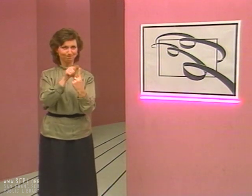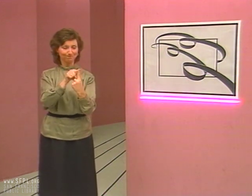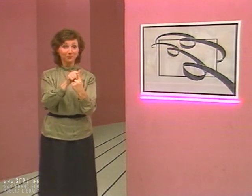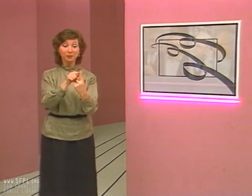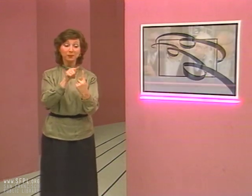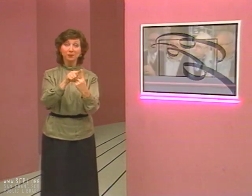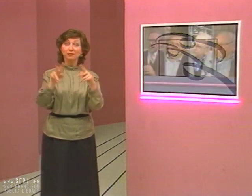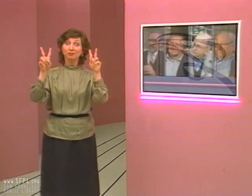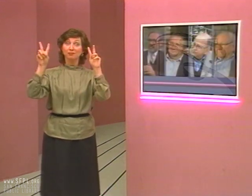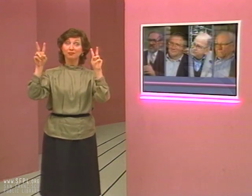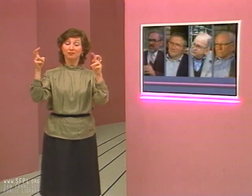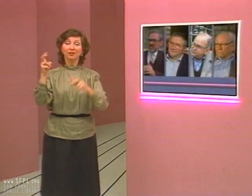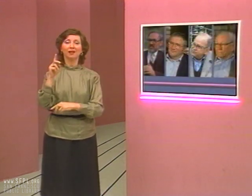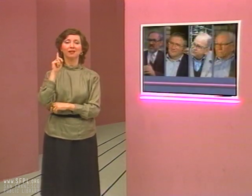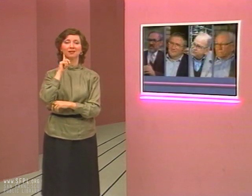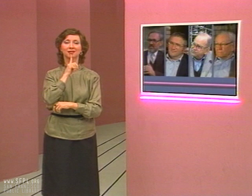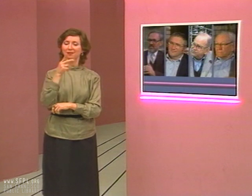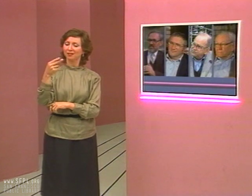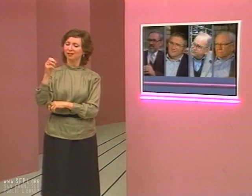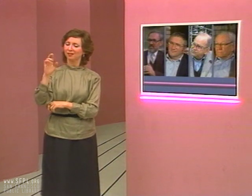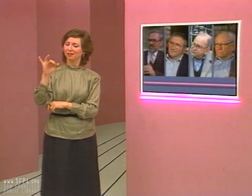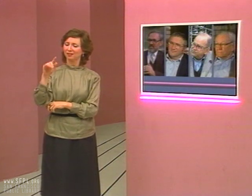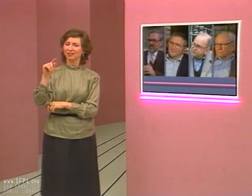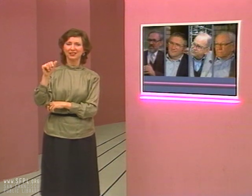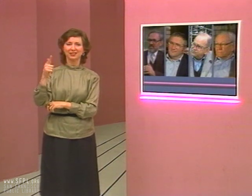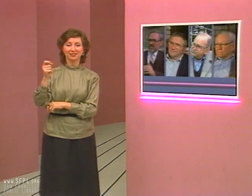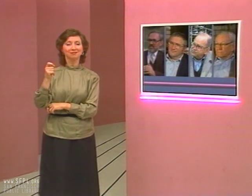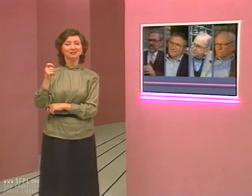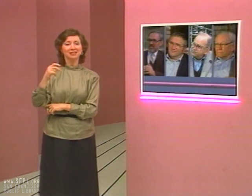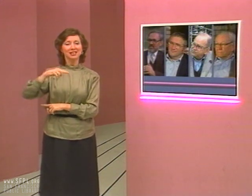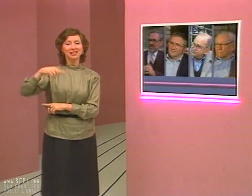Heritage, which is signed this way.